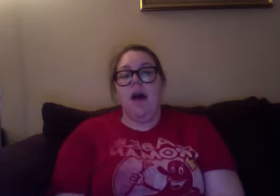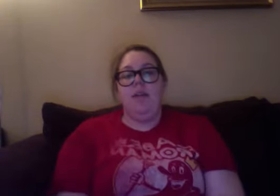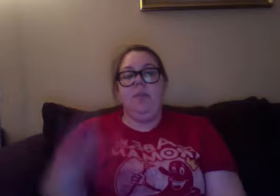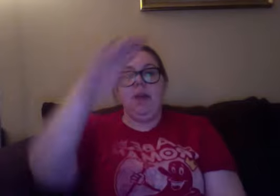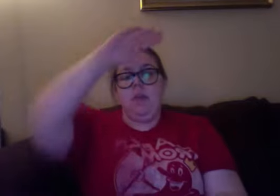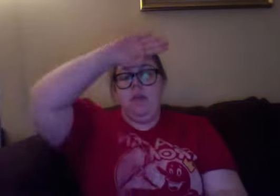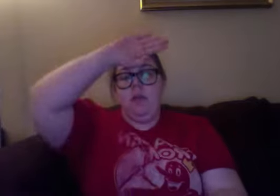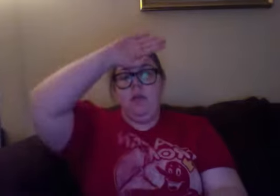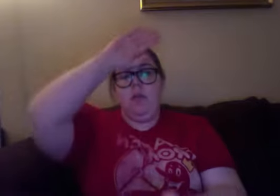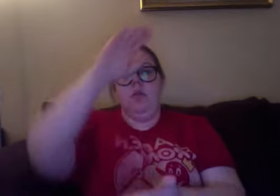husband,